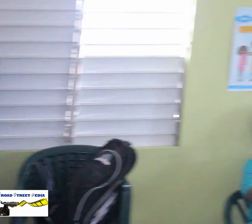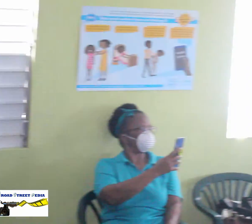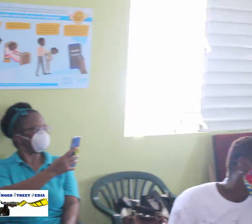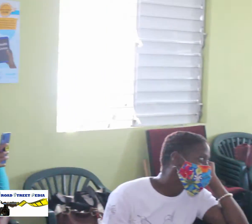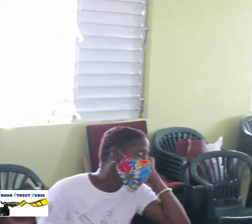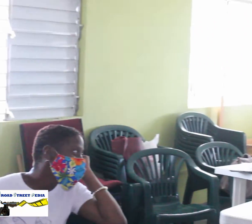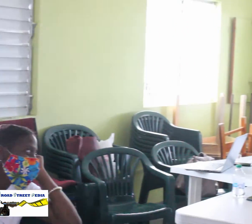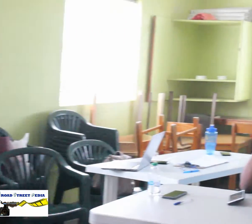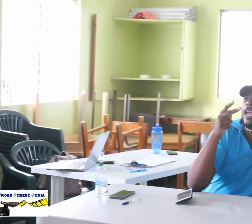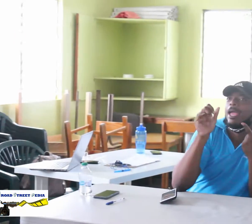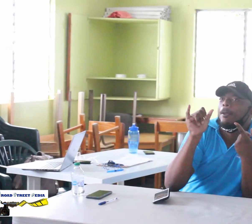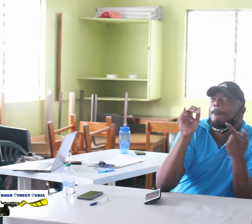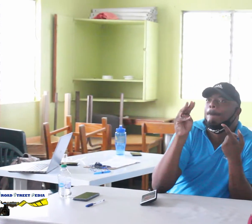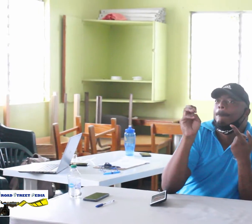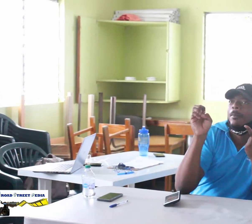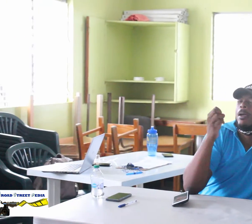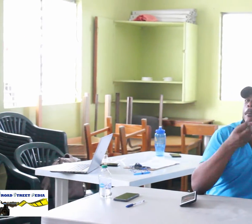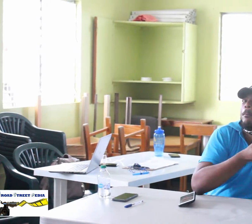He did try some thyme.